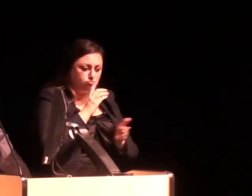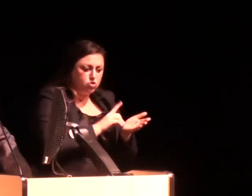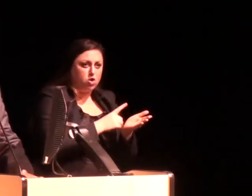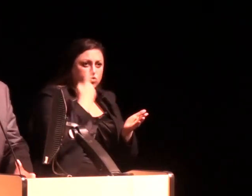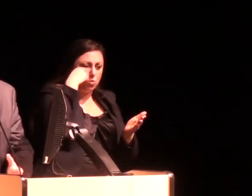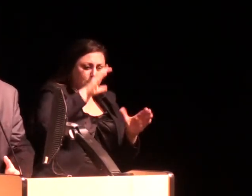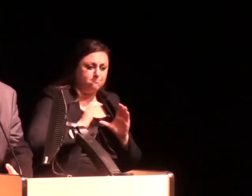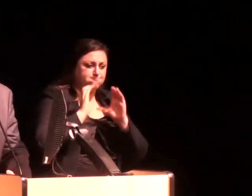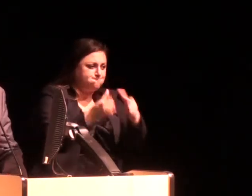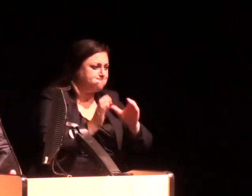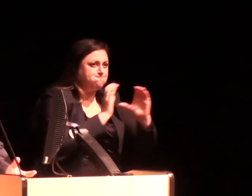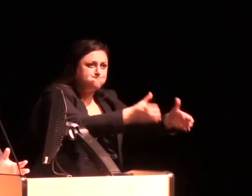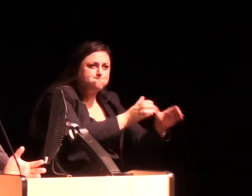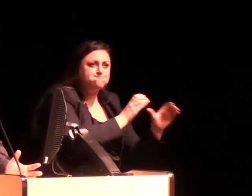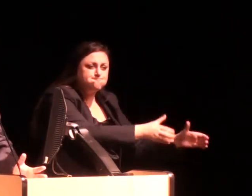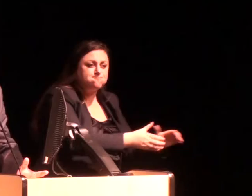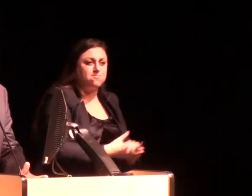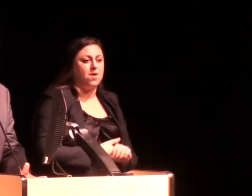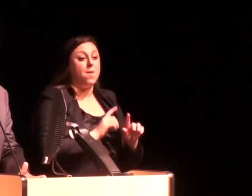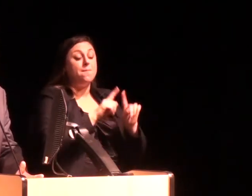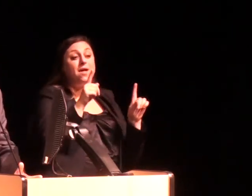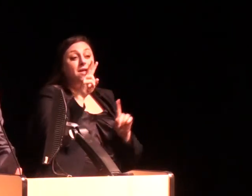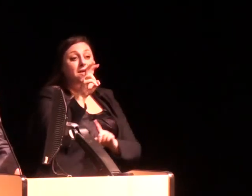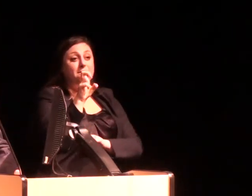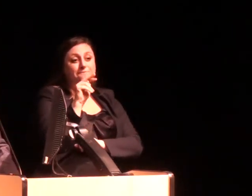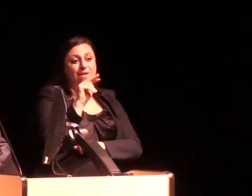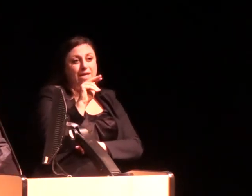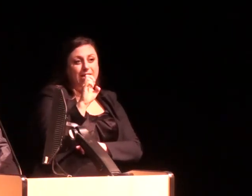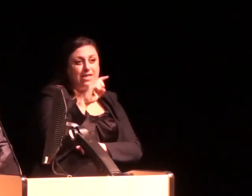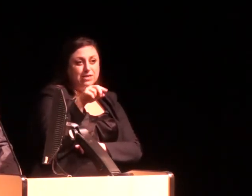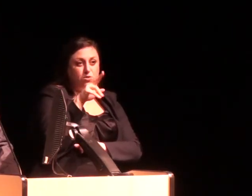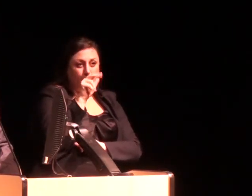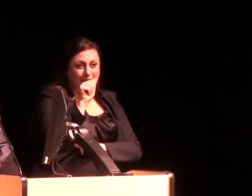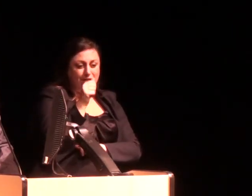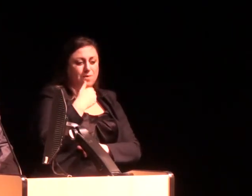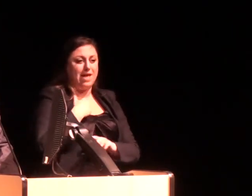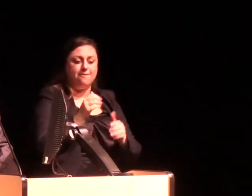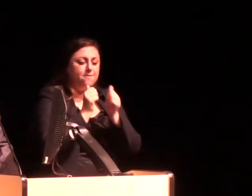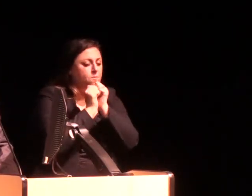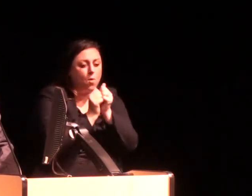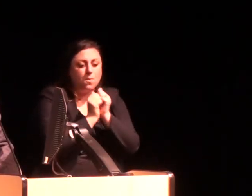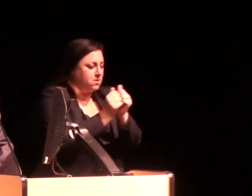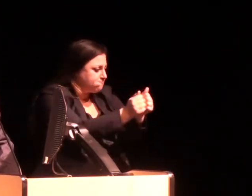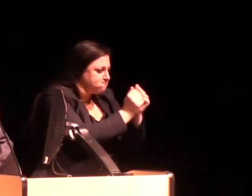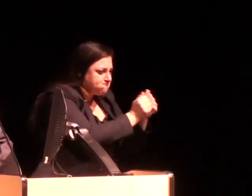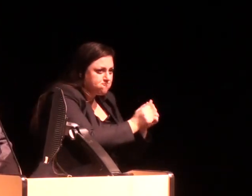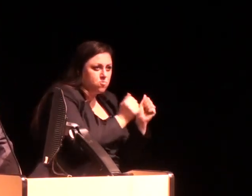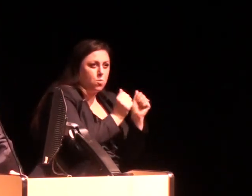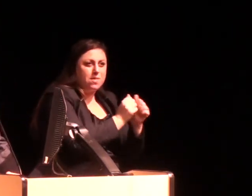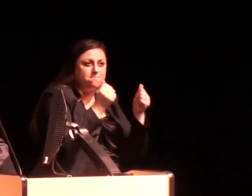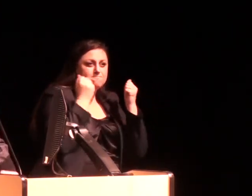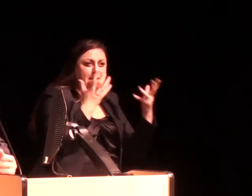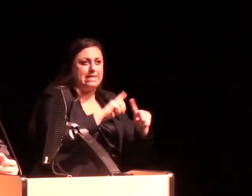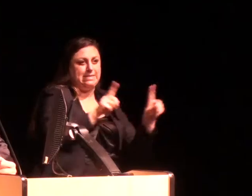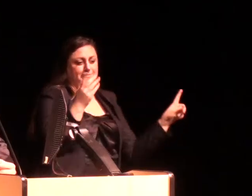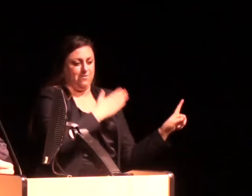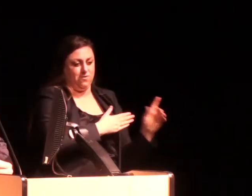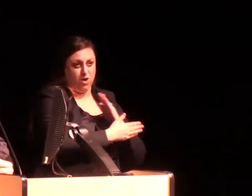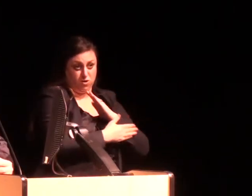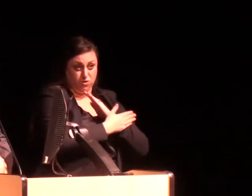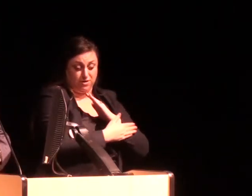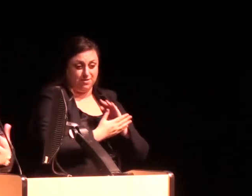What we have with Venezuela is cooperation, you know? And we have cooperation with many countries. In this case, Venezuela